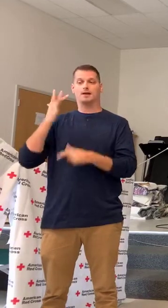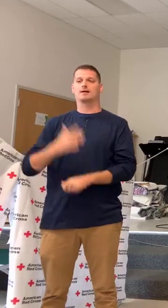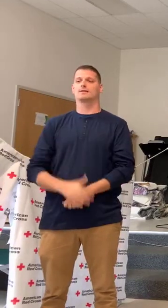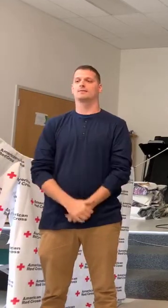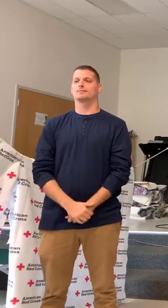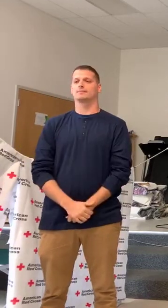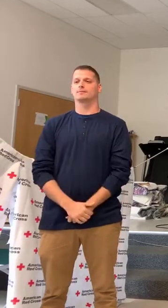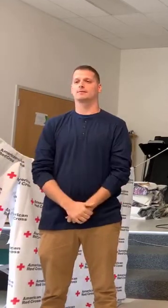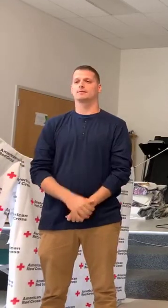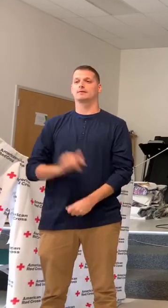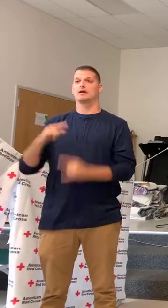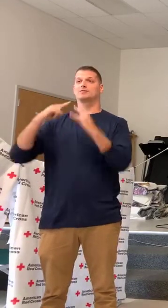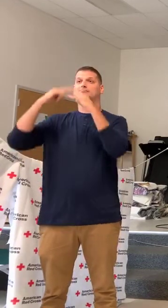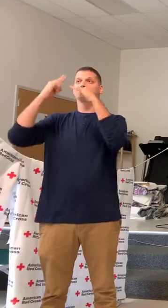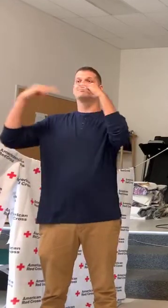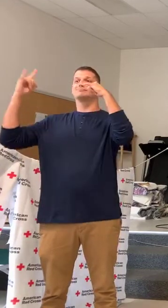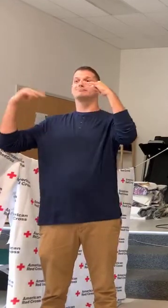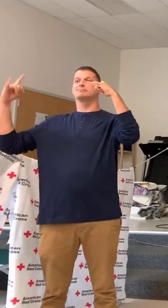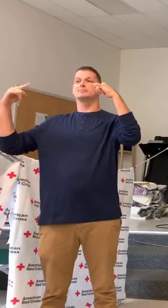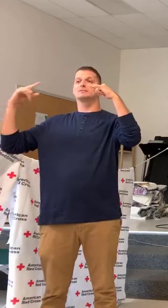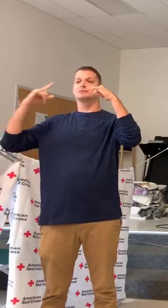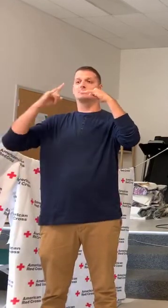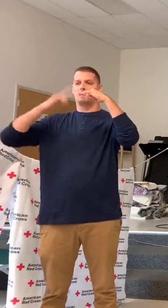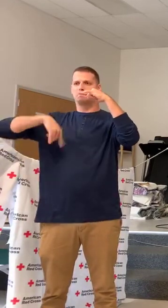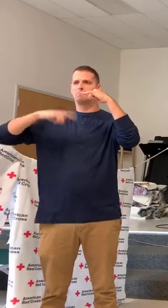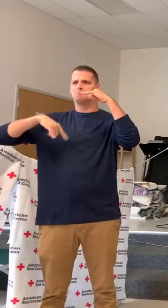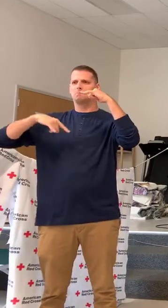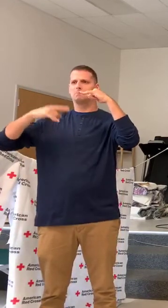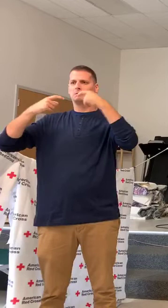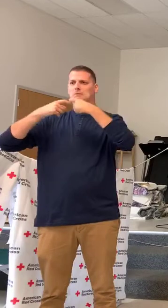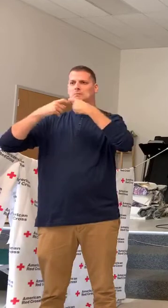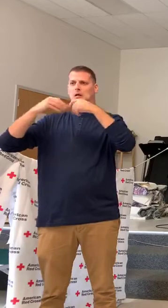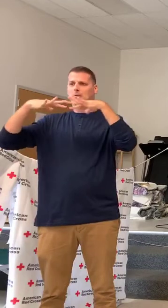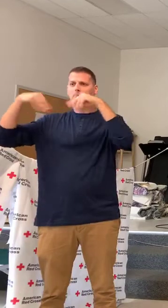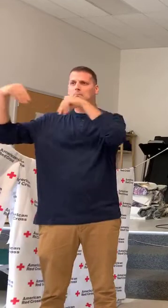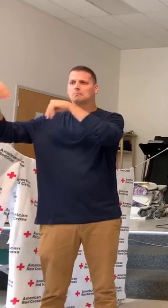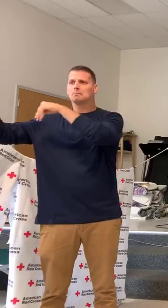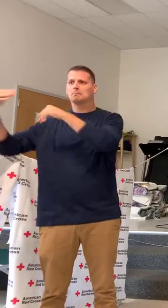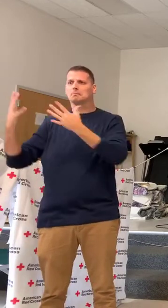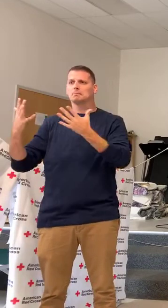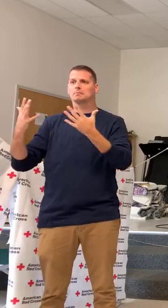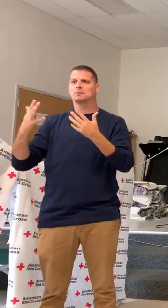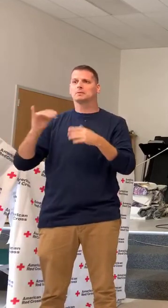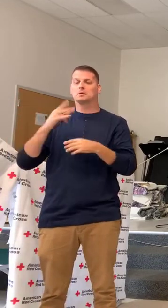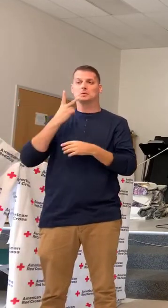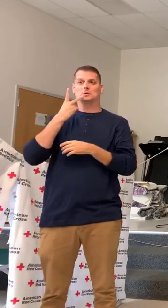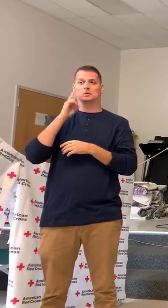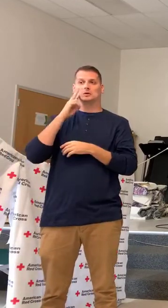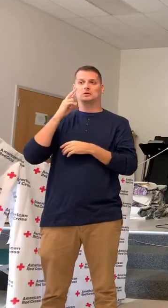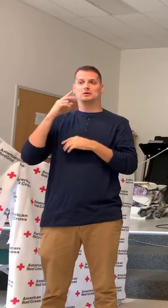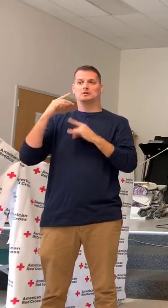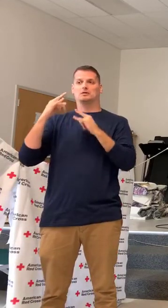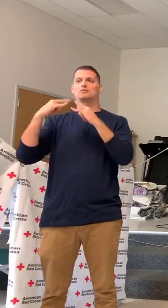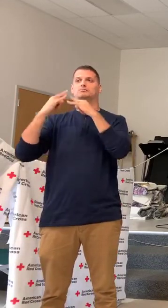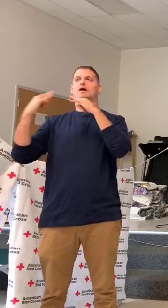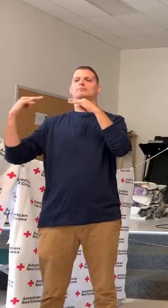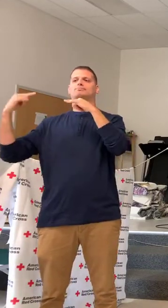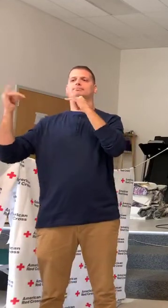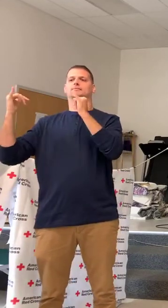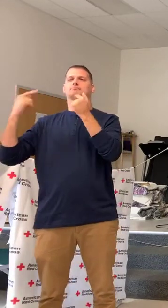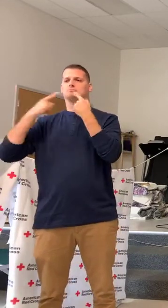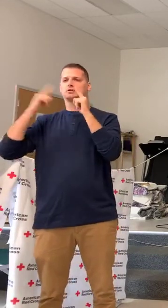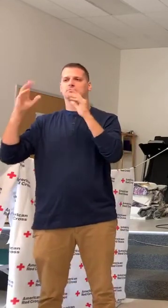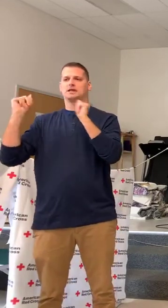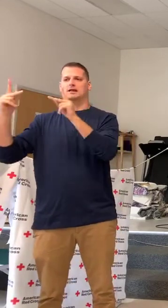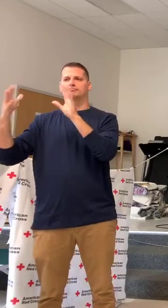line open down the highway a couple days ago. Yesterday, they got the Hidden Hills line in, back